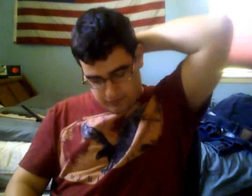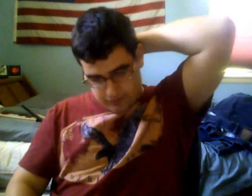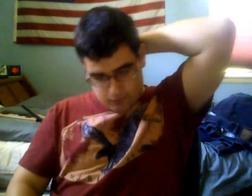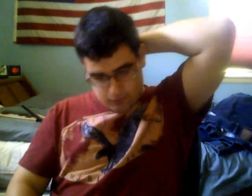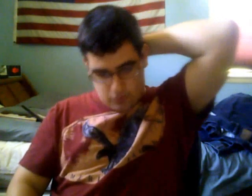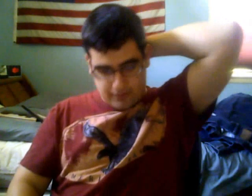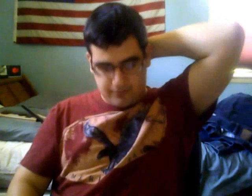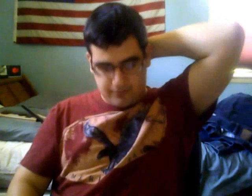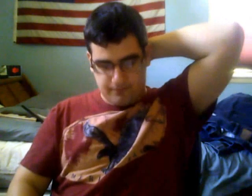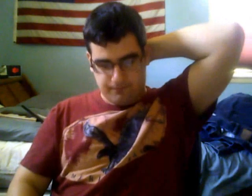Carter won